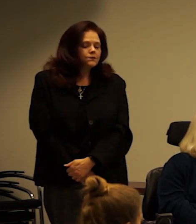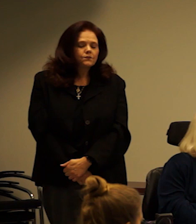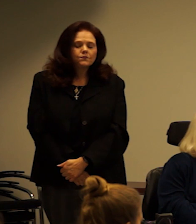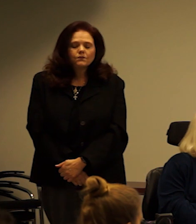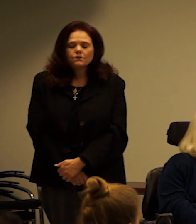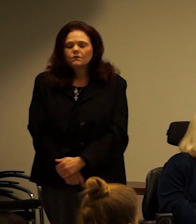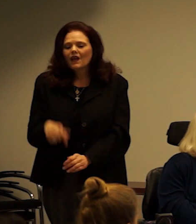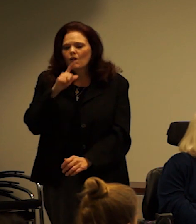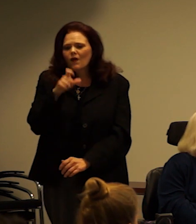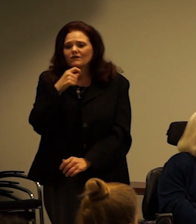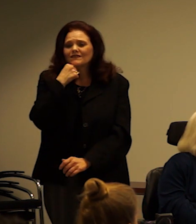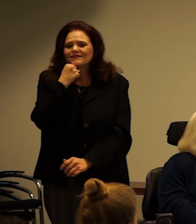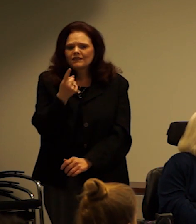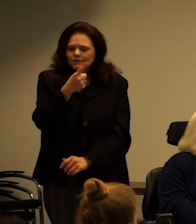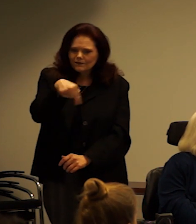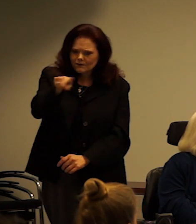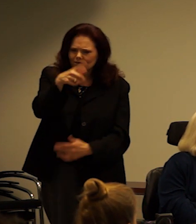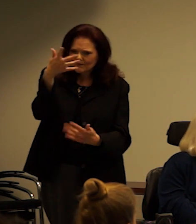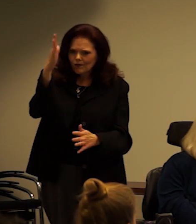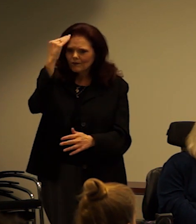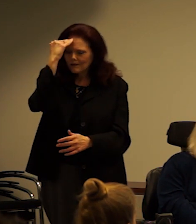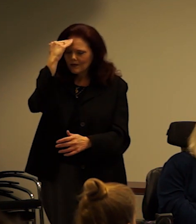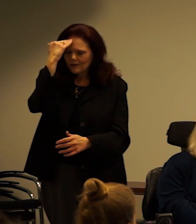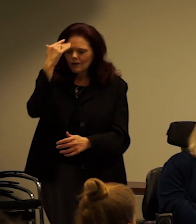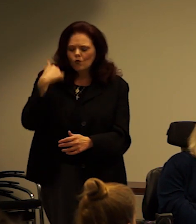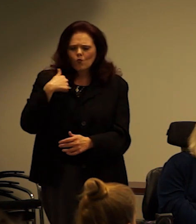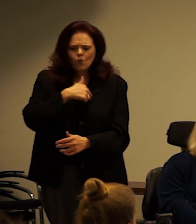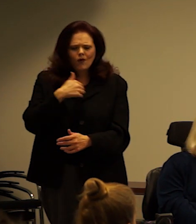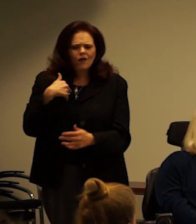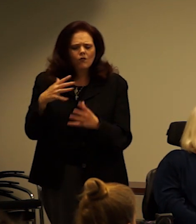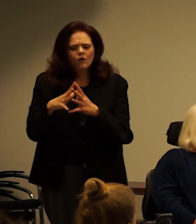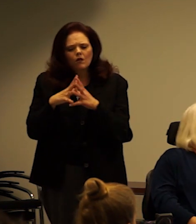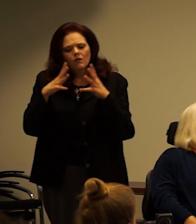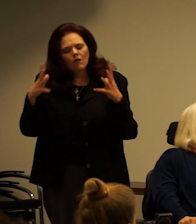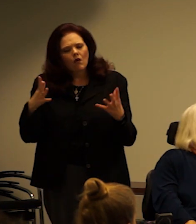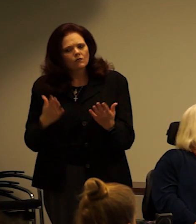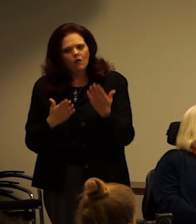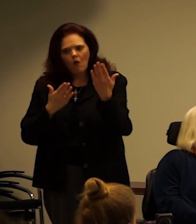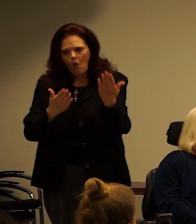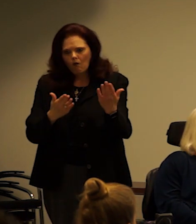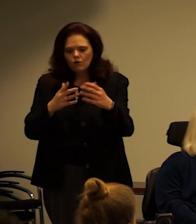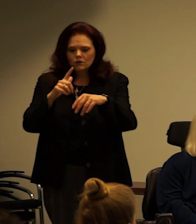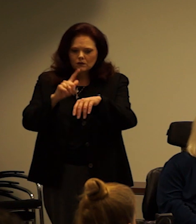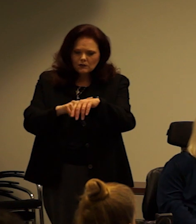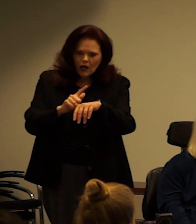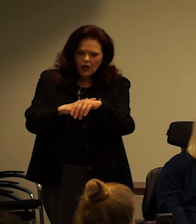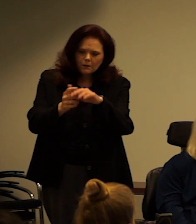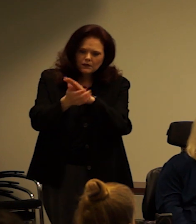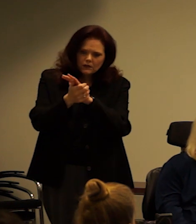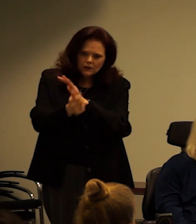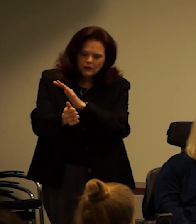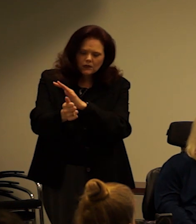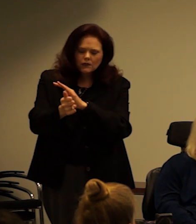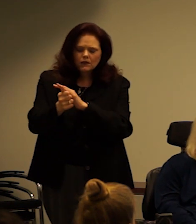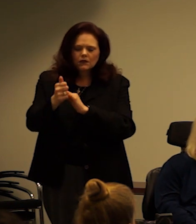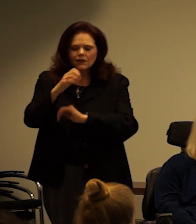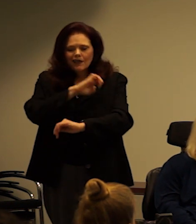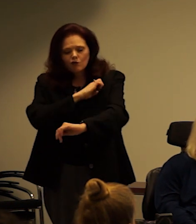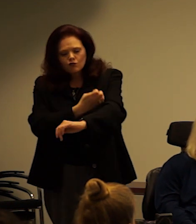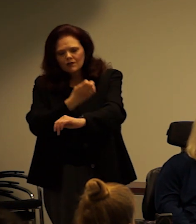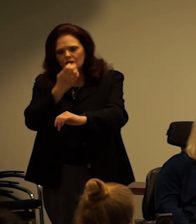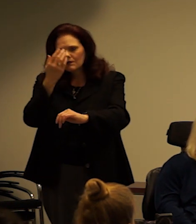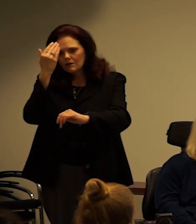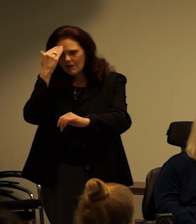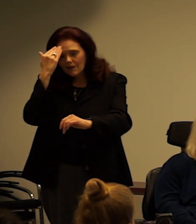I don't have to tell y'all this. You already know it. We have a lot to offer in terms of time and talent and energy and knowledge